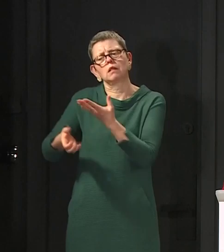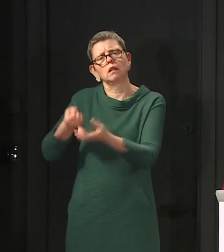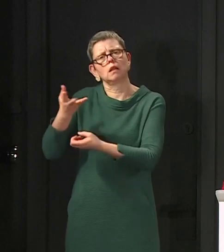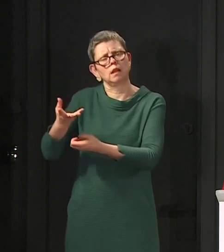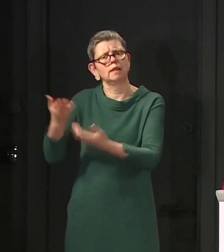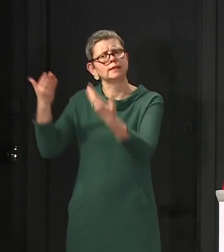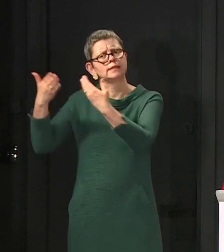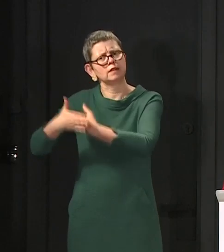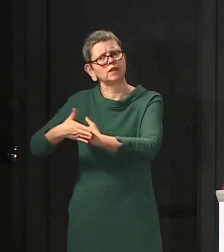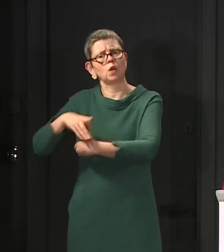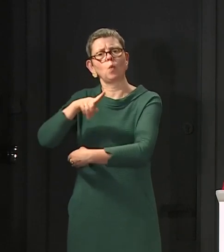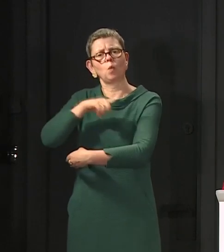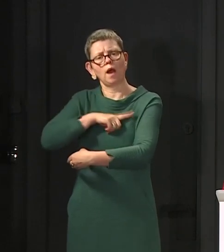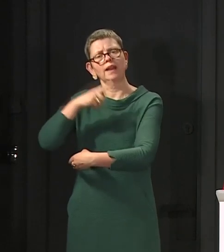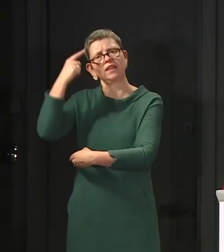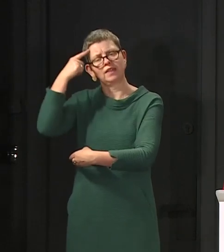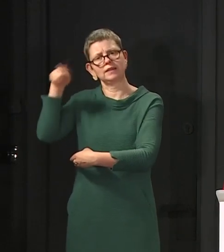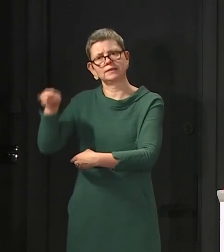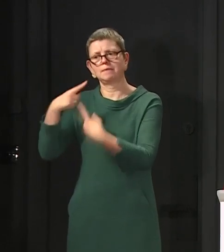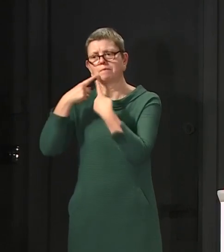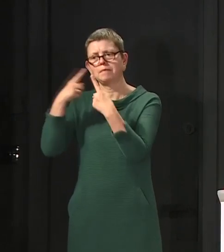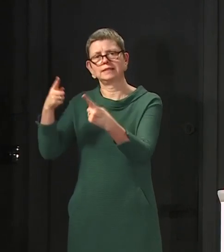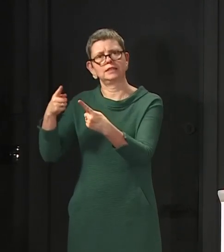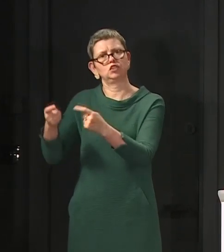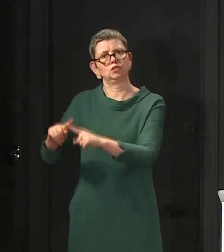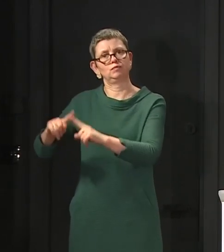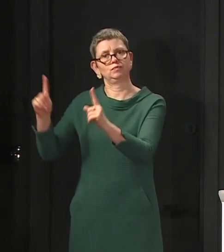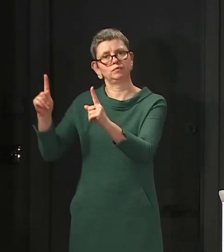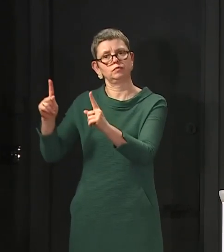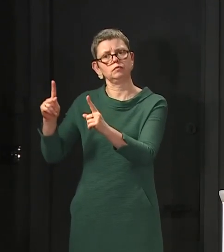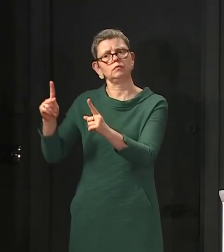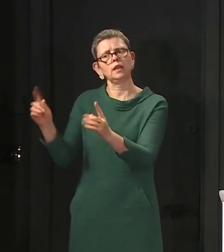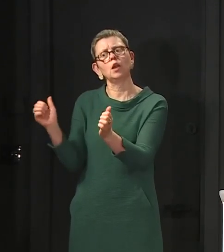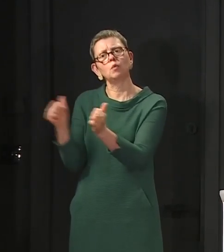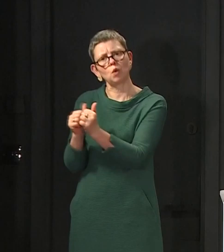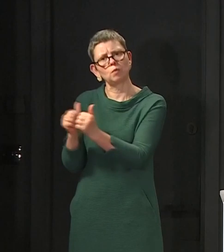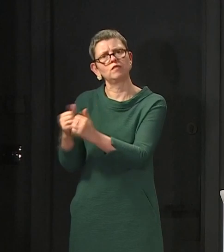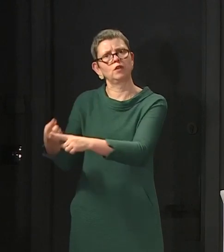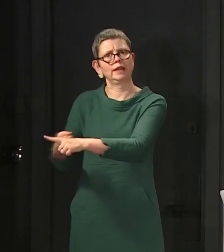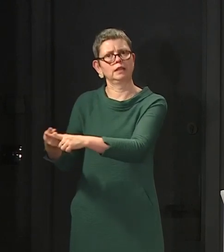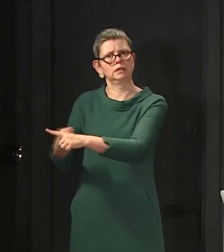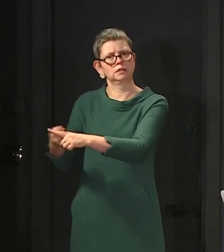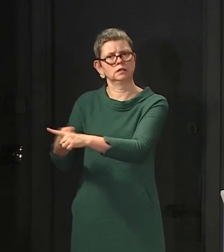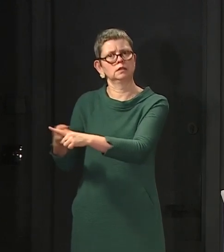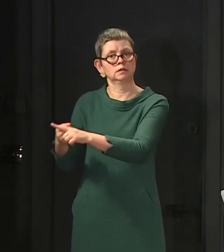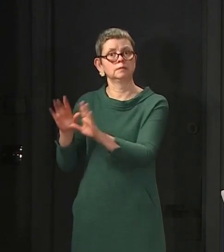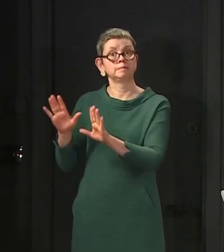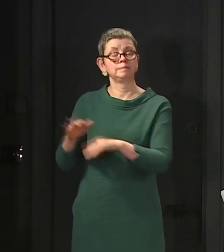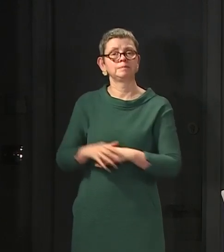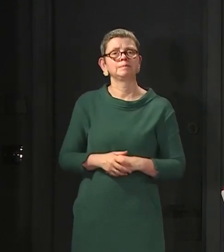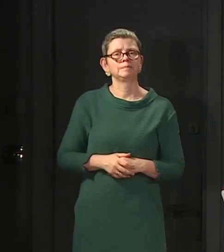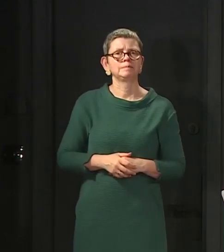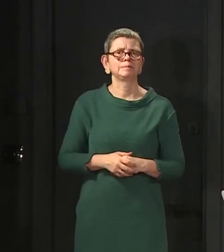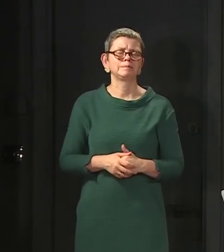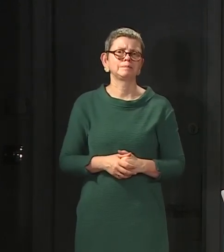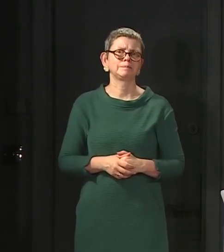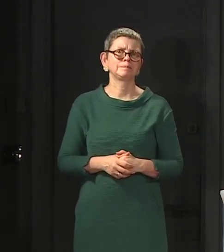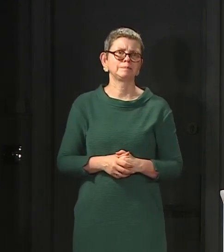to say why he thinks that change of message for England is appropriate and will not run the risks that I have expressed concern about.